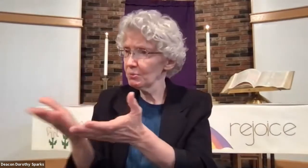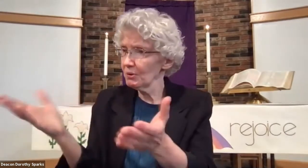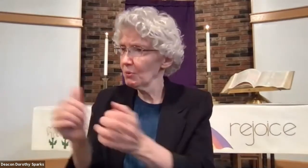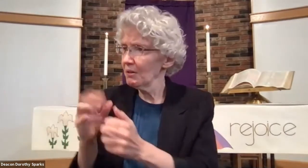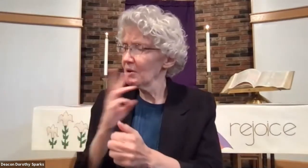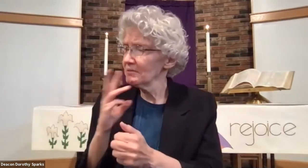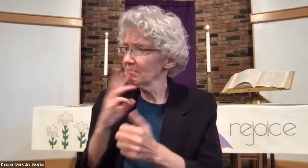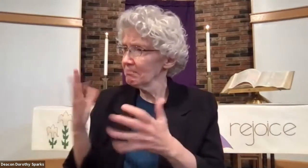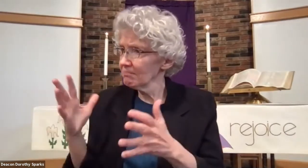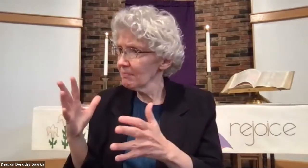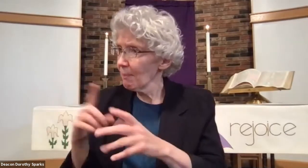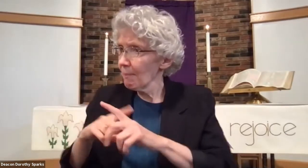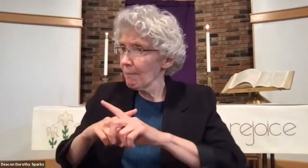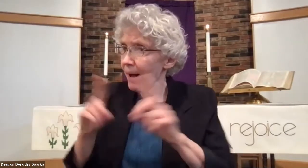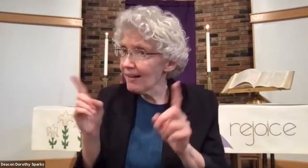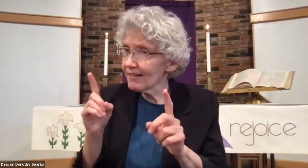John baptized with water,